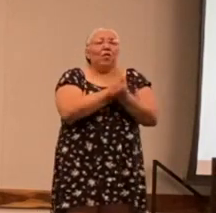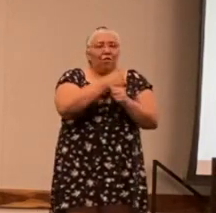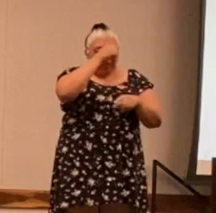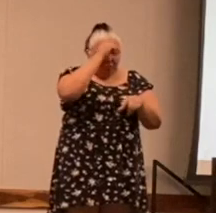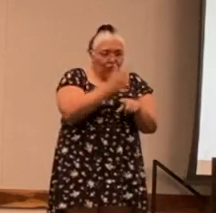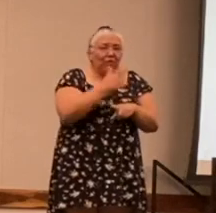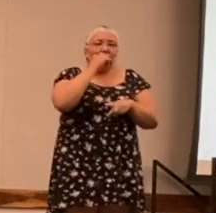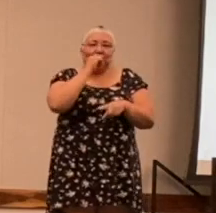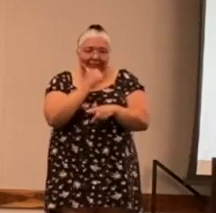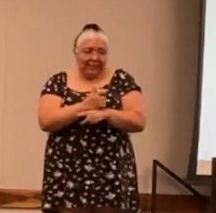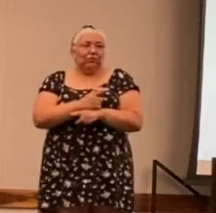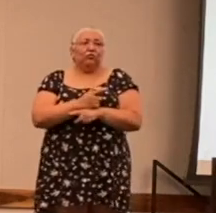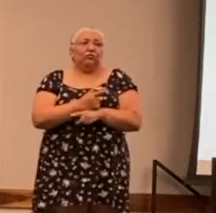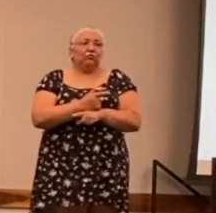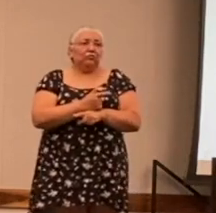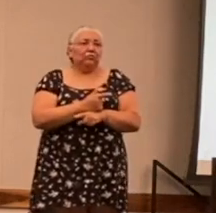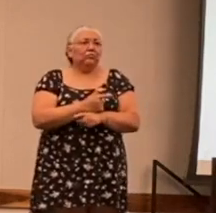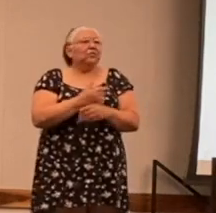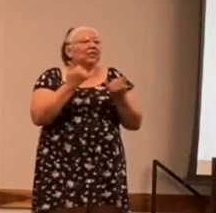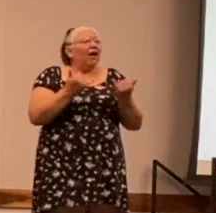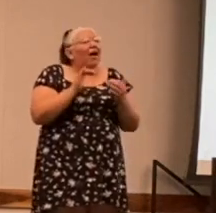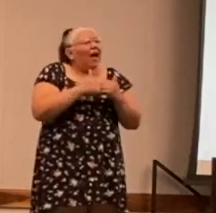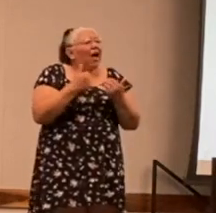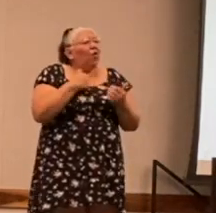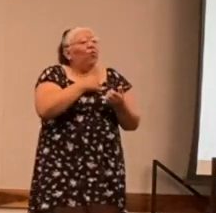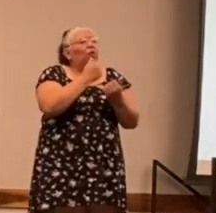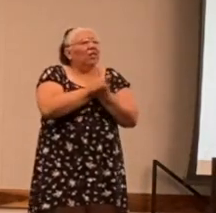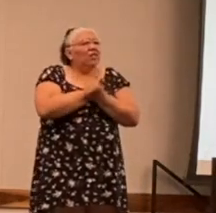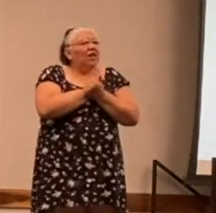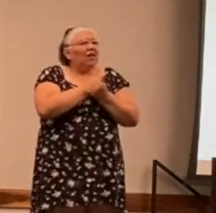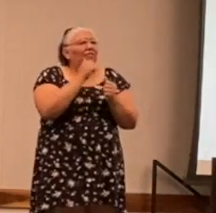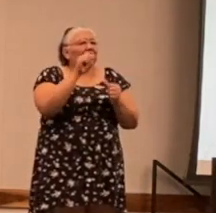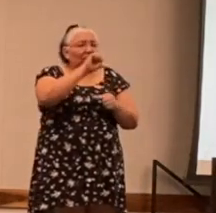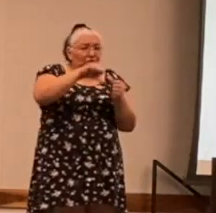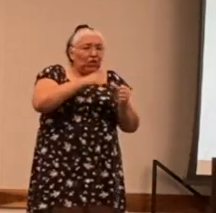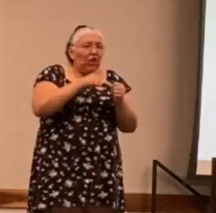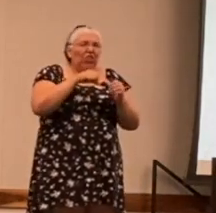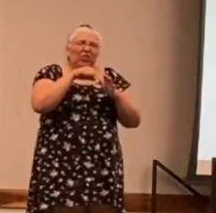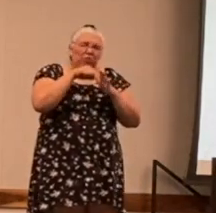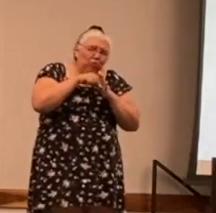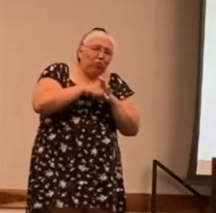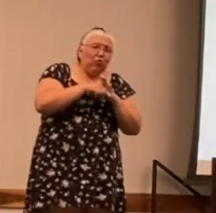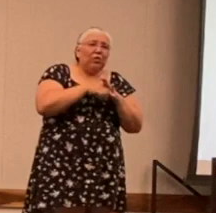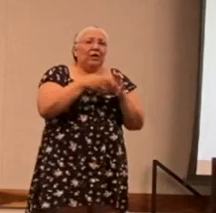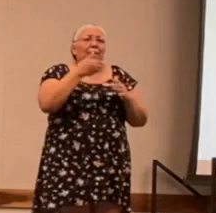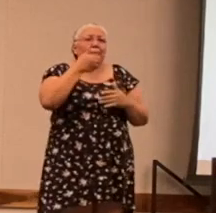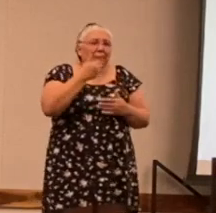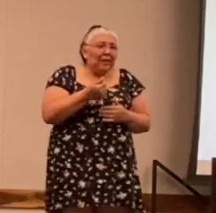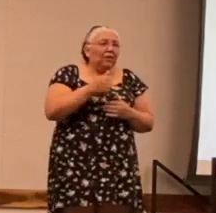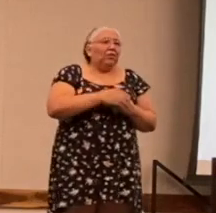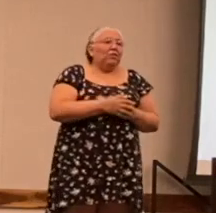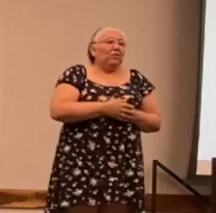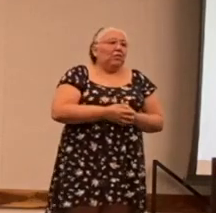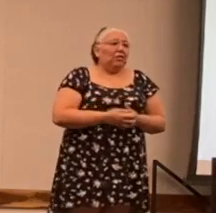and sister. So how can we love each other deeper? How can we love each other